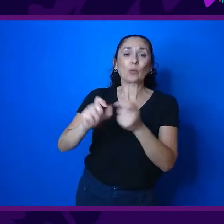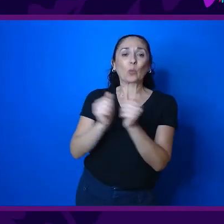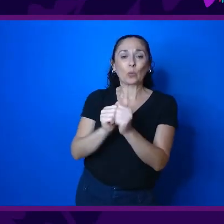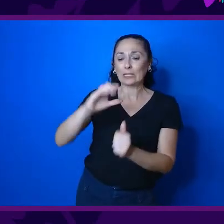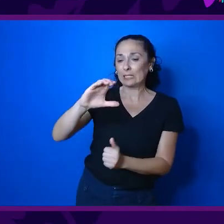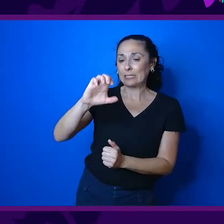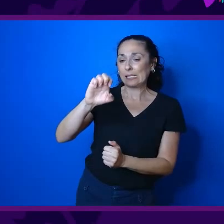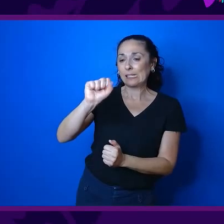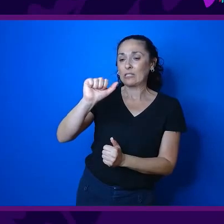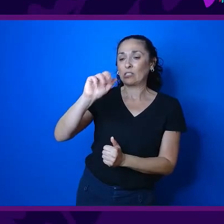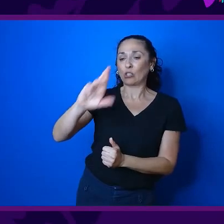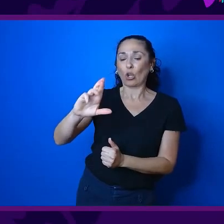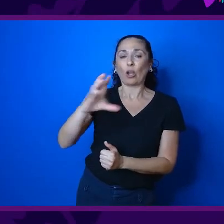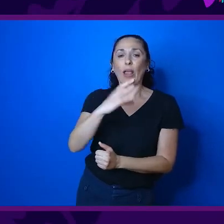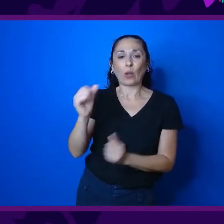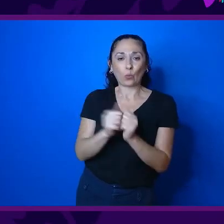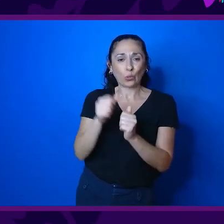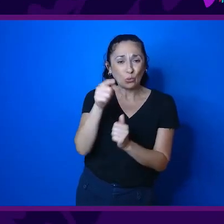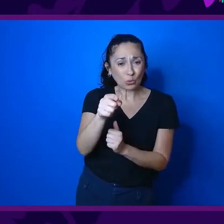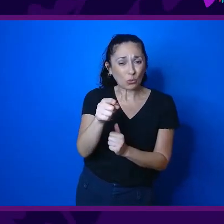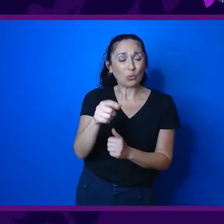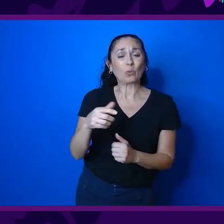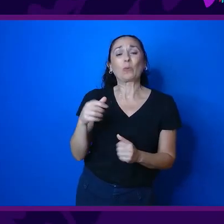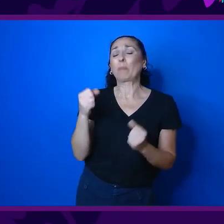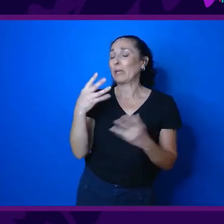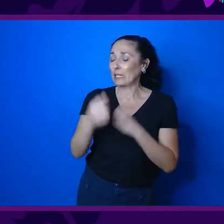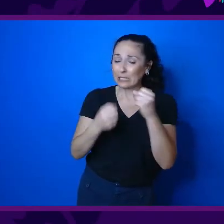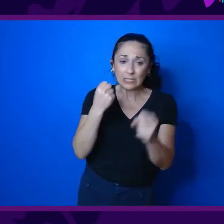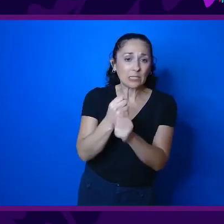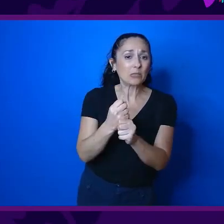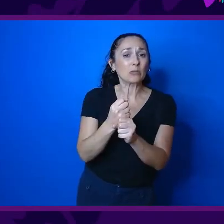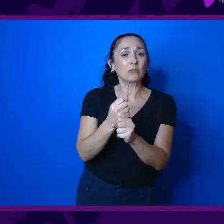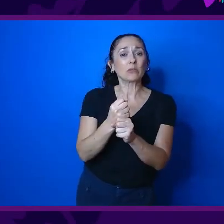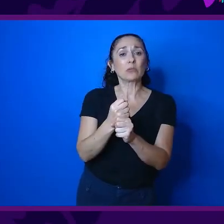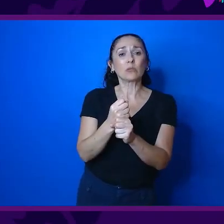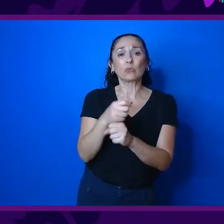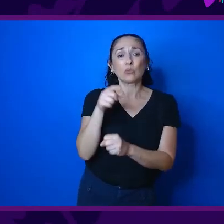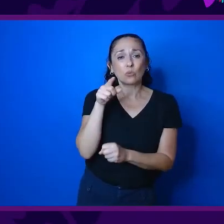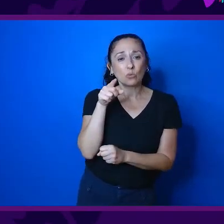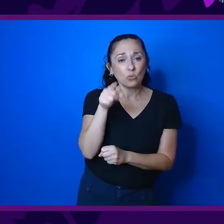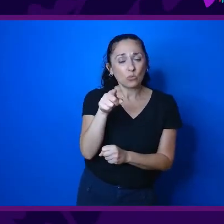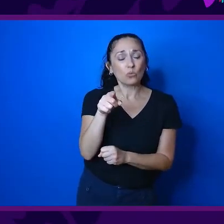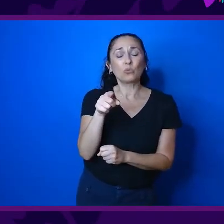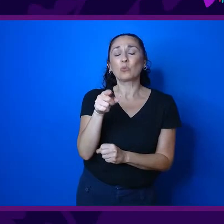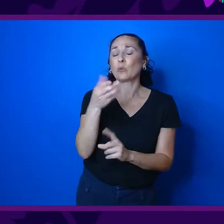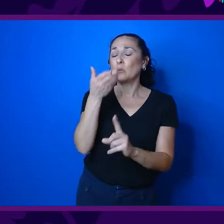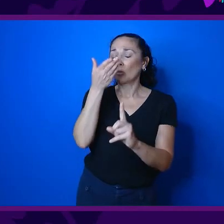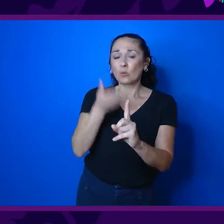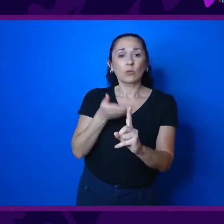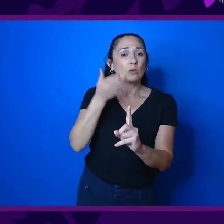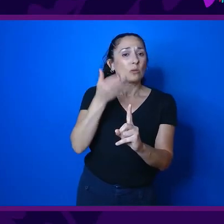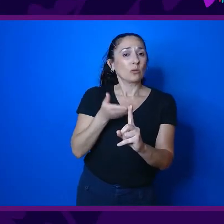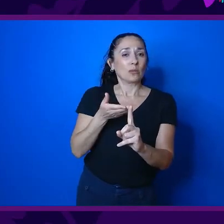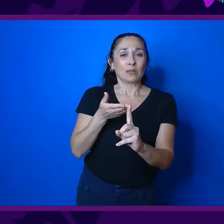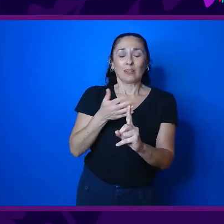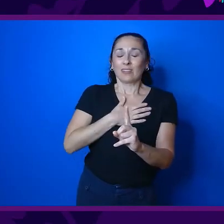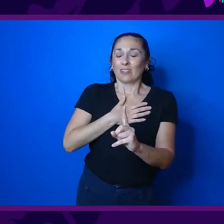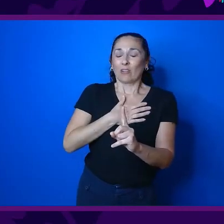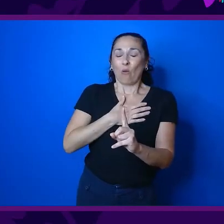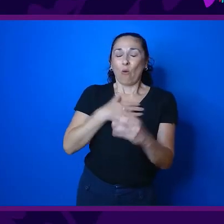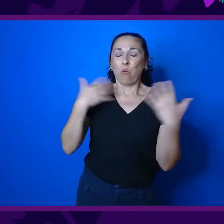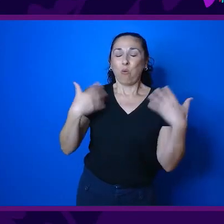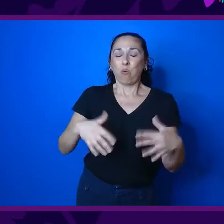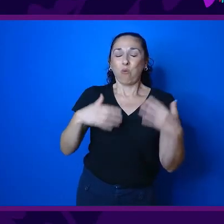Chavez and with you, Dolores, over those many years. You are so tireless as